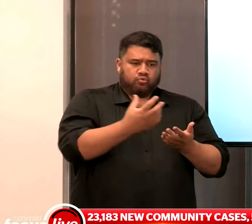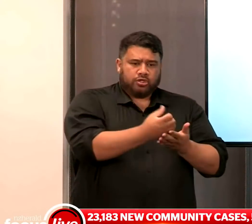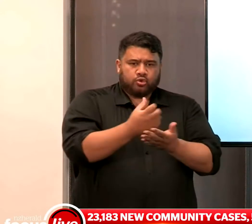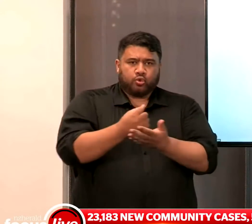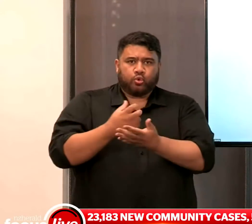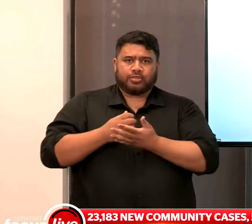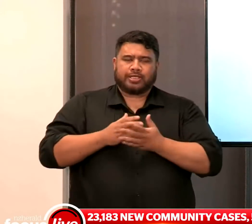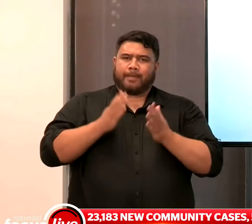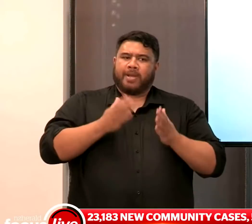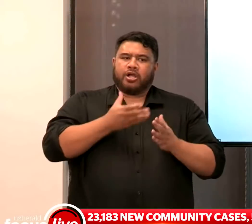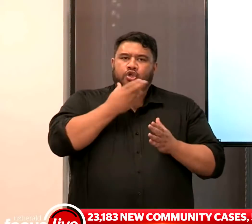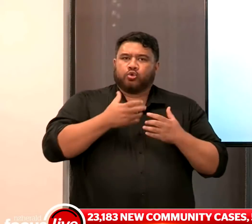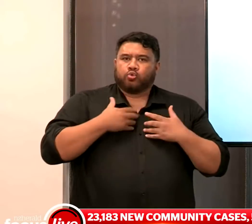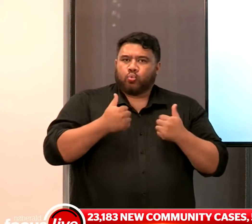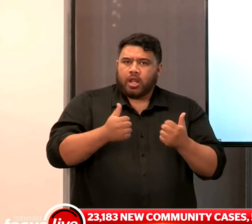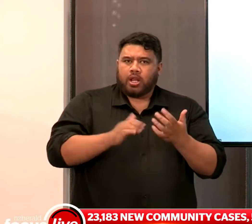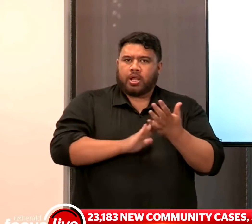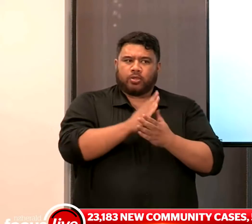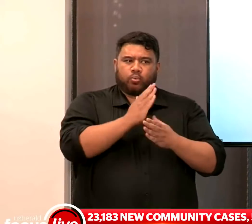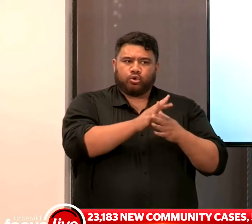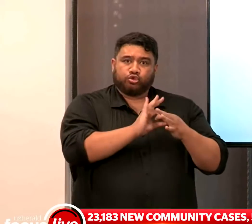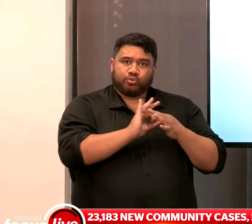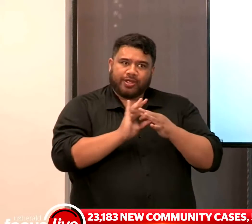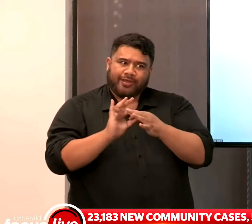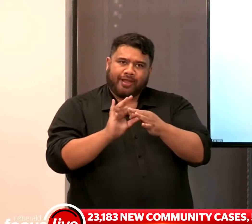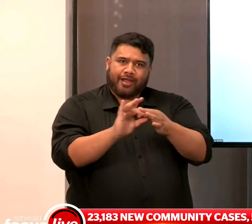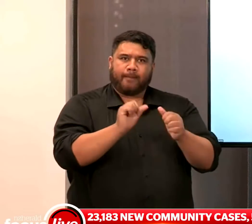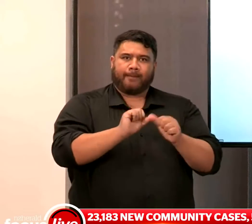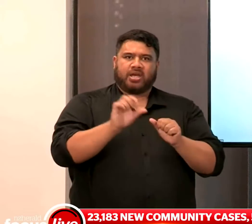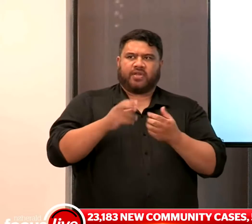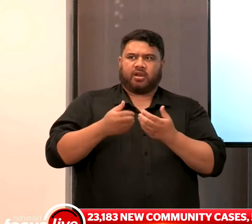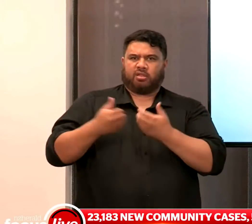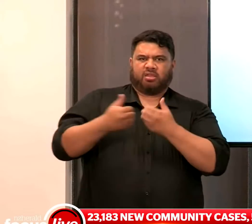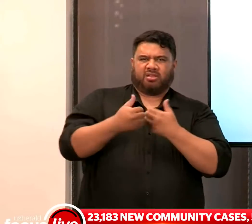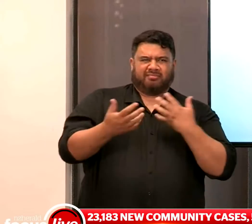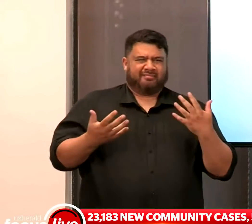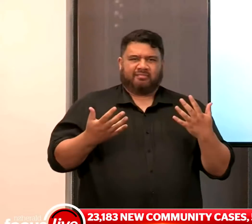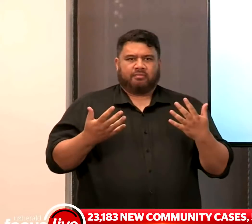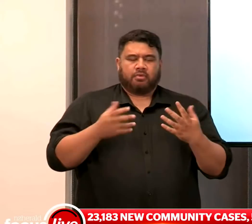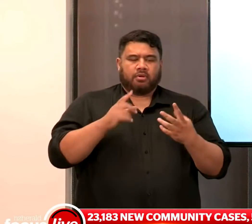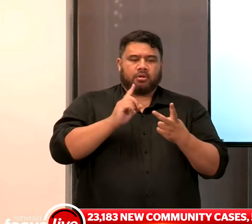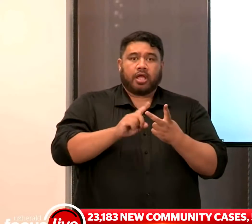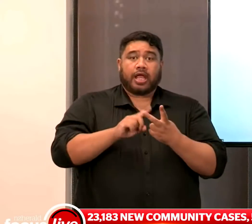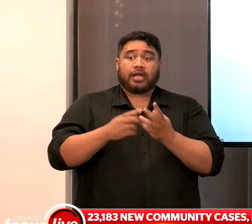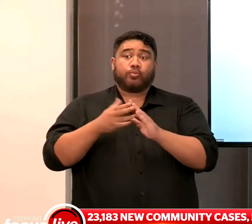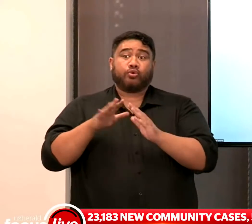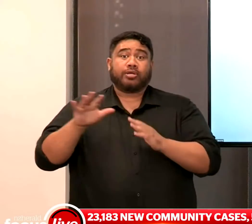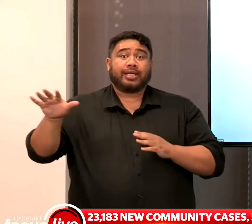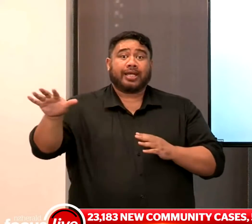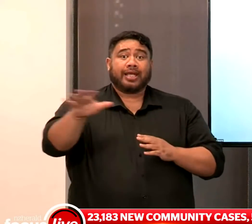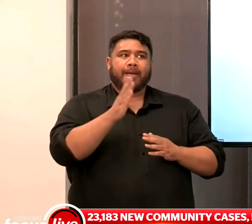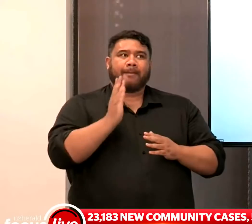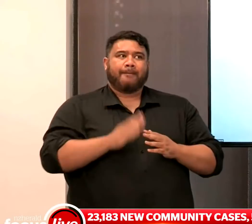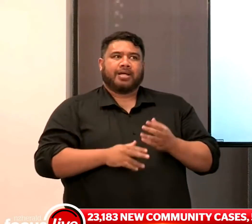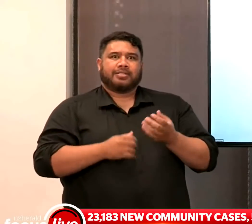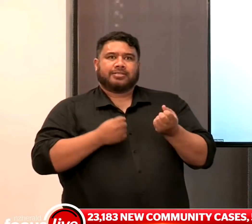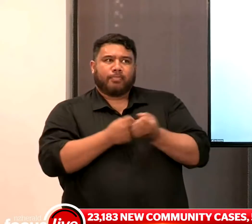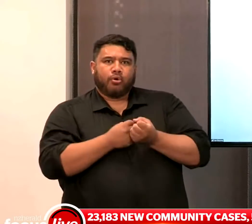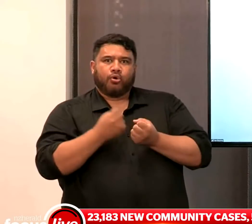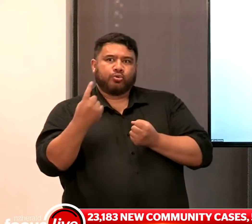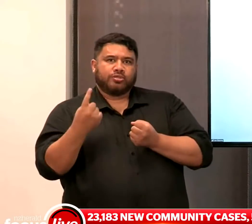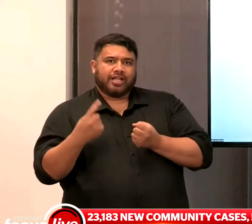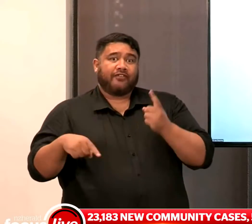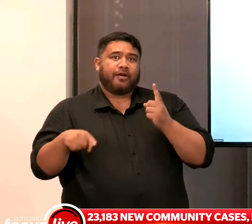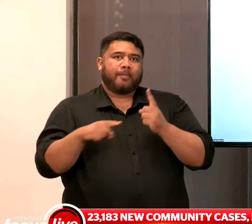resources, we need good collaboration between all of those providers and the assistance of our communities to support themselves as